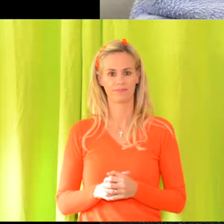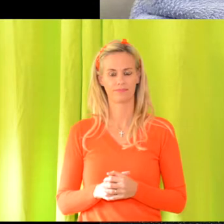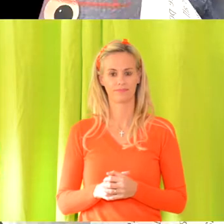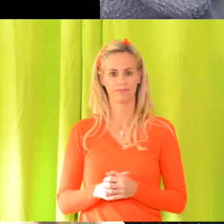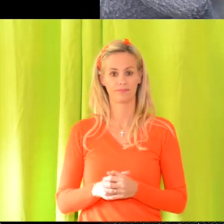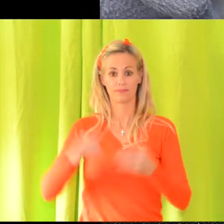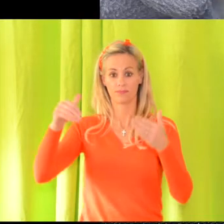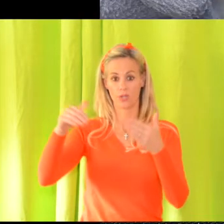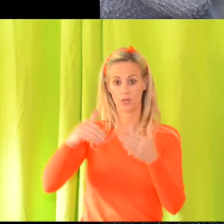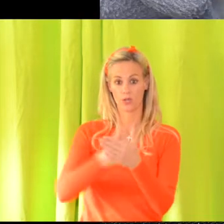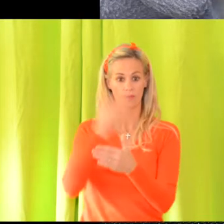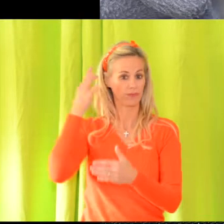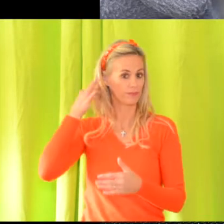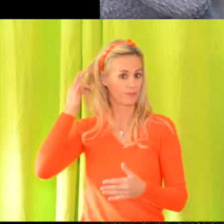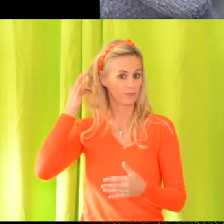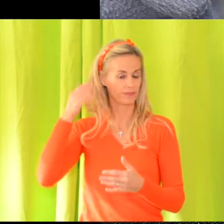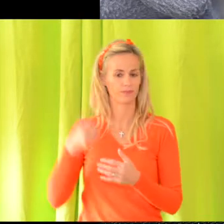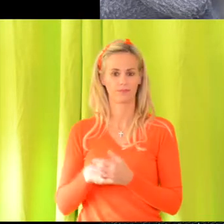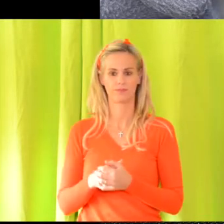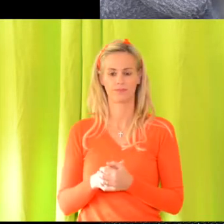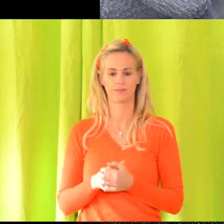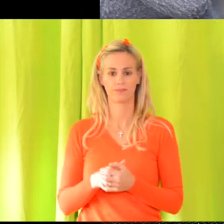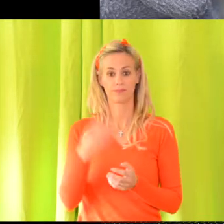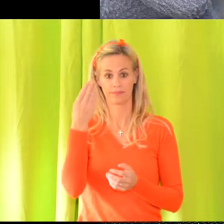New hair. Blue hair,